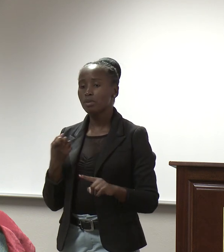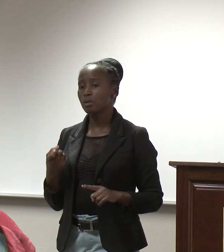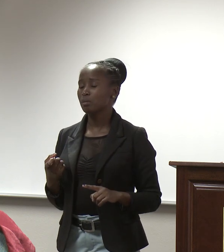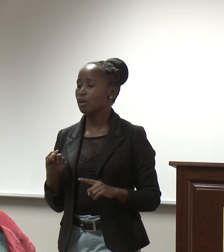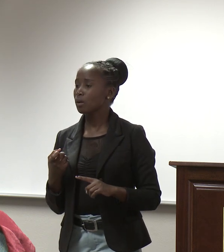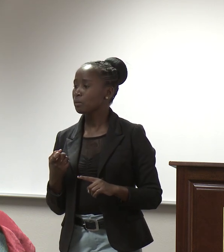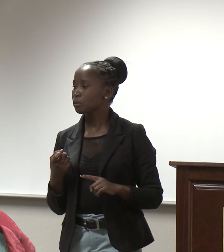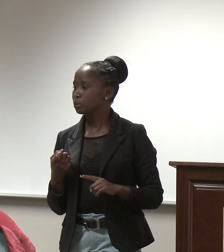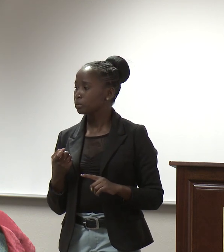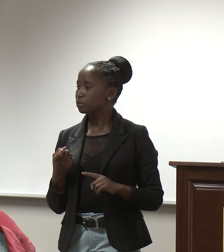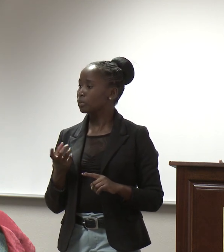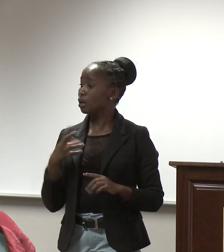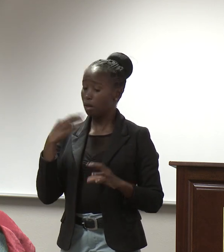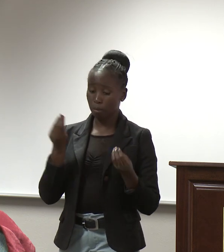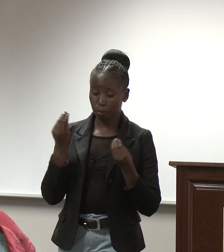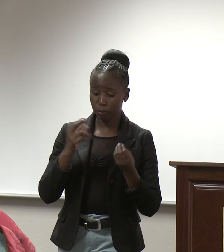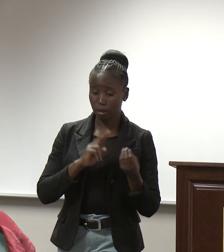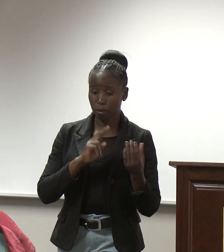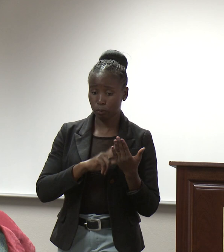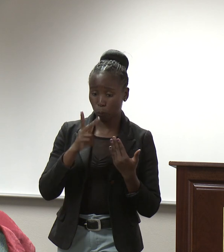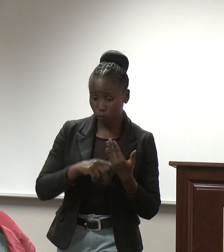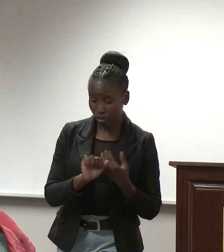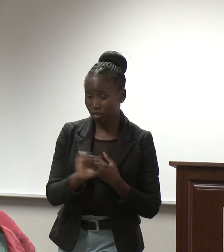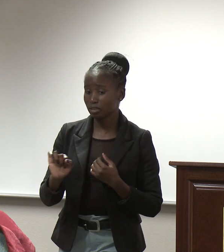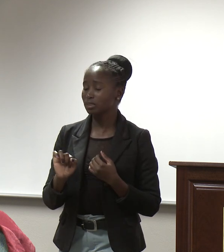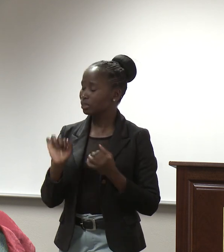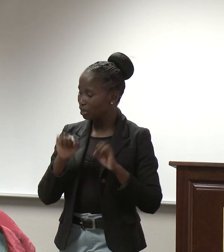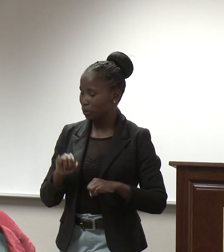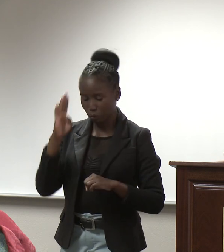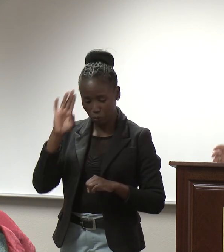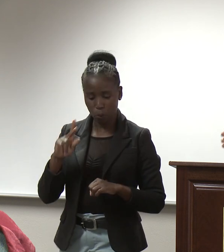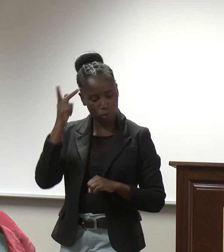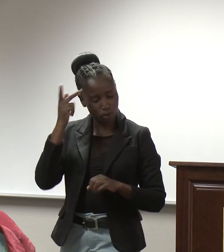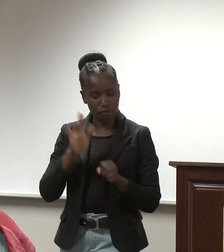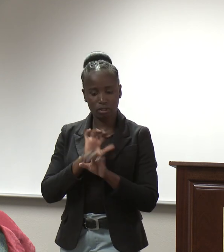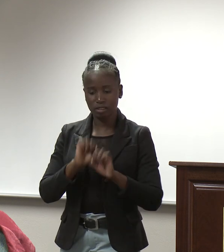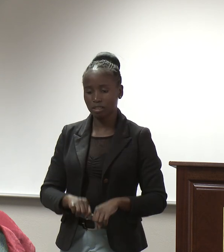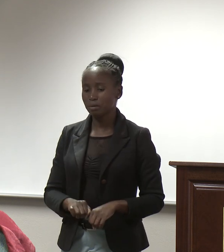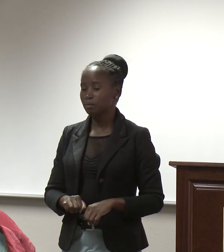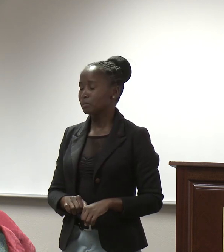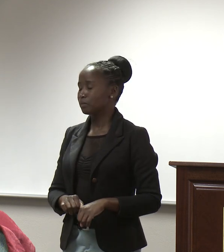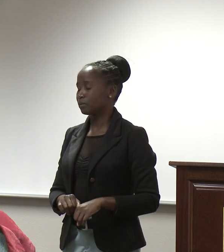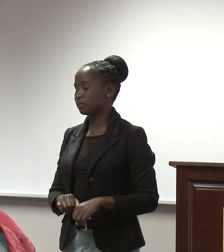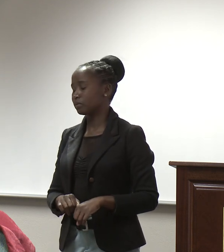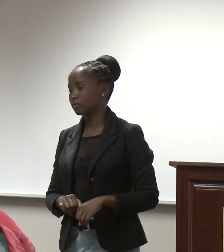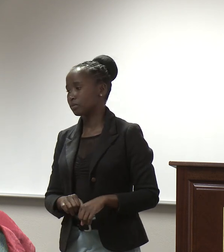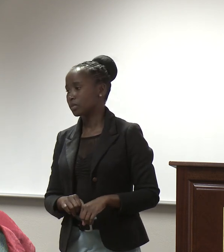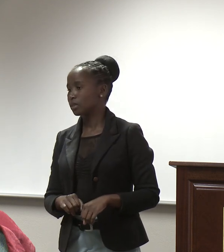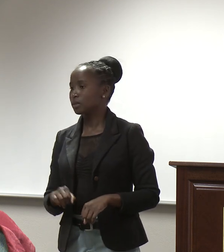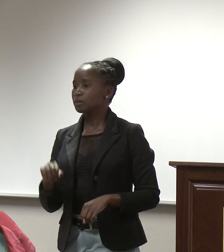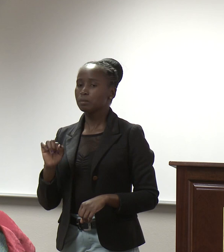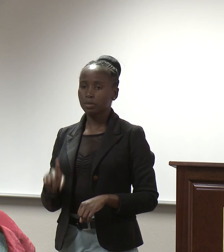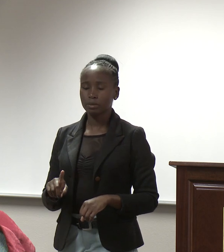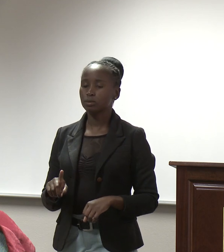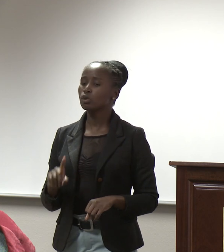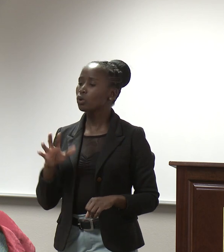It was an elitistic project for elitistic knowledge. We knew that. But there is a trend of fighting for more